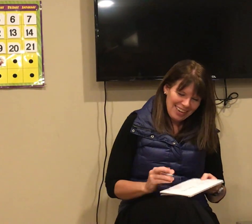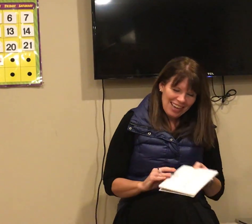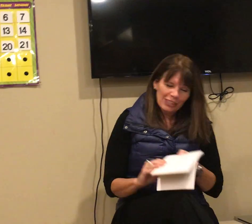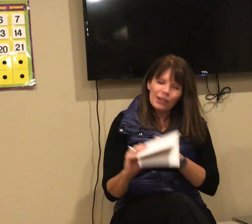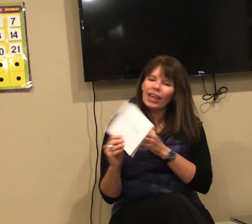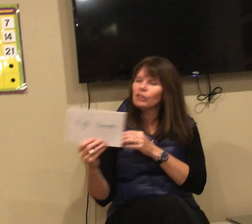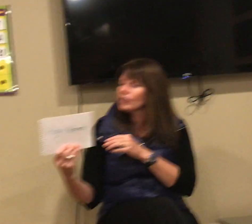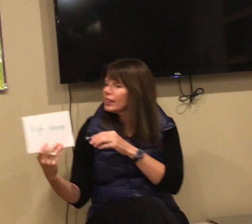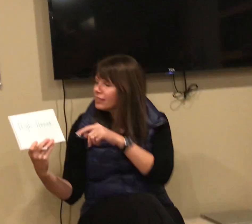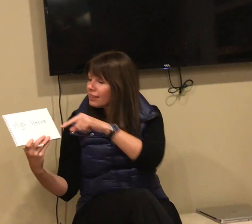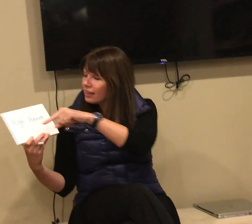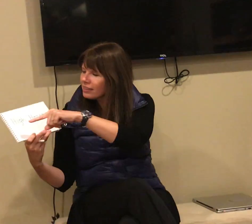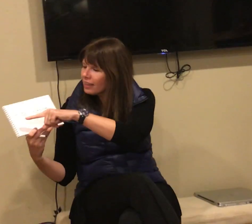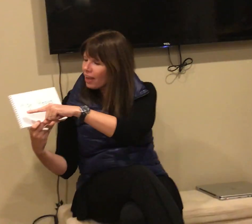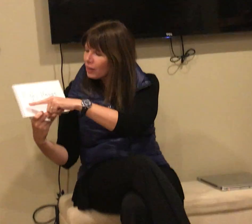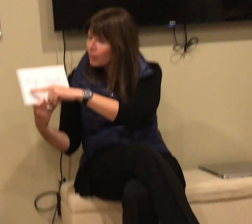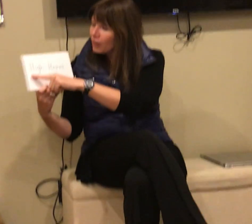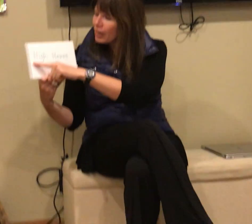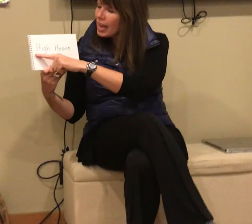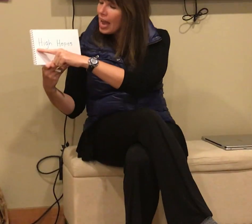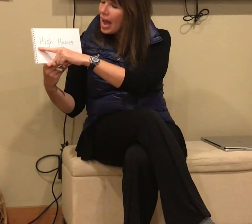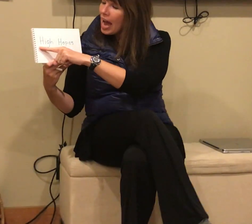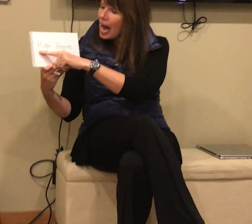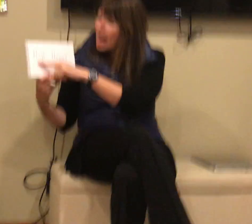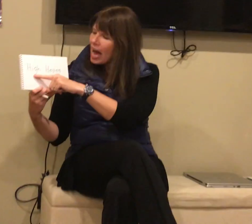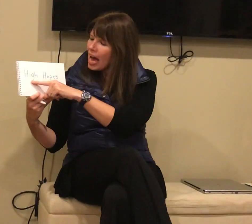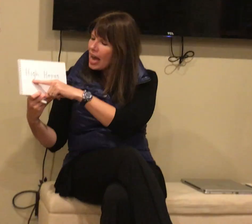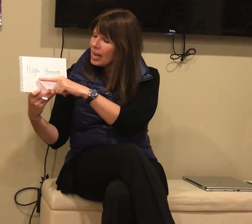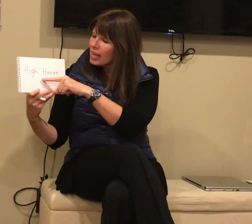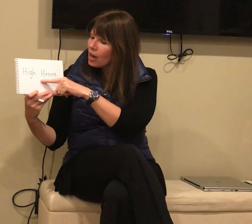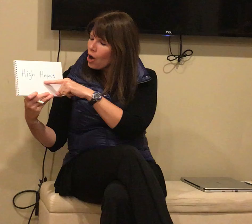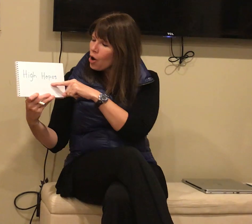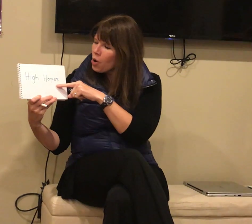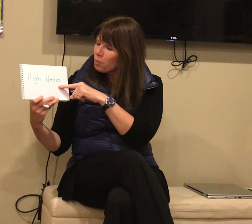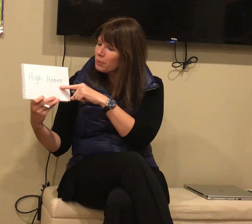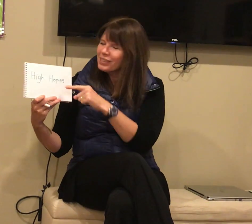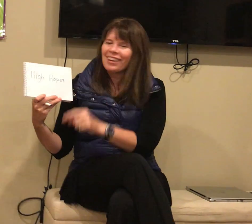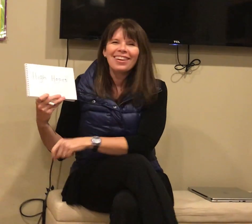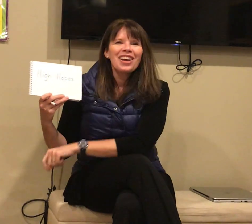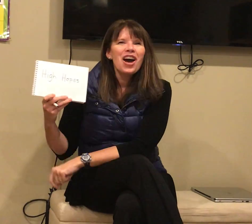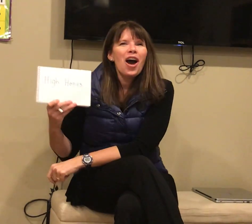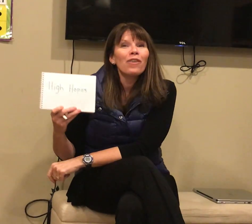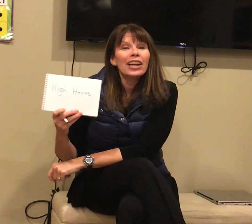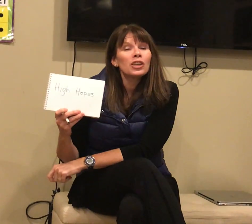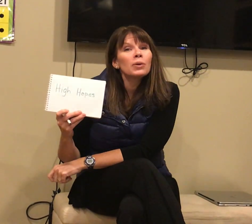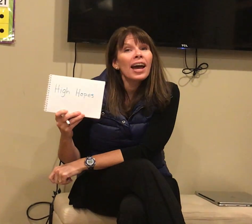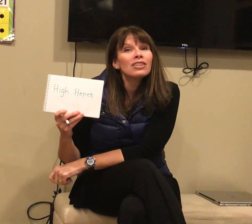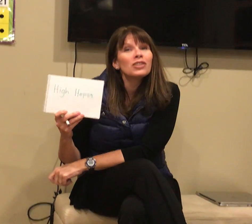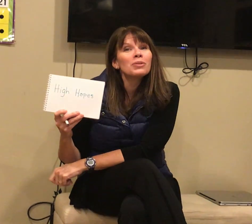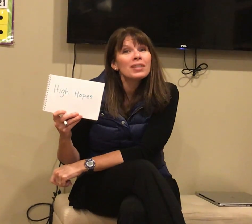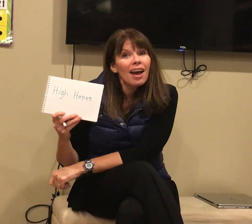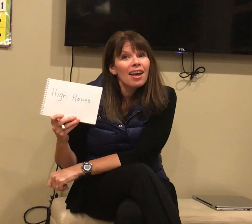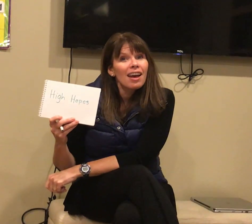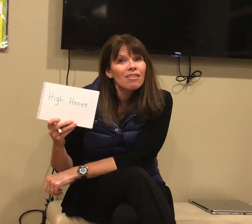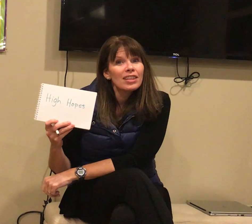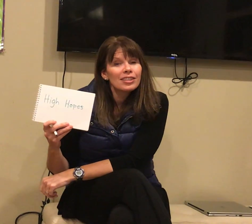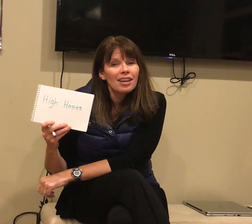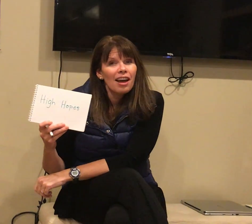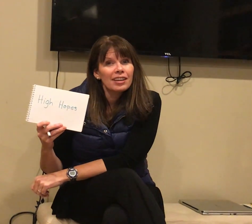So let's read this title together. High hopes. All right, you guys do not have this song in